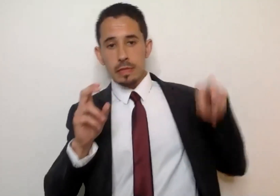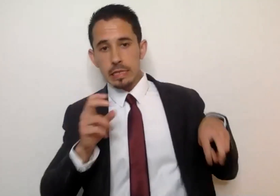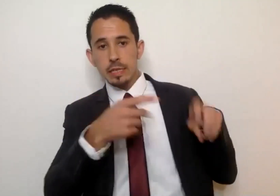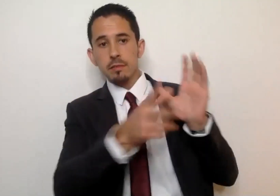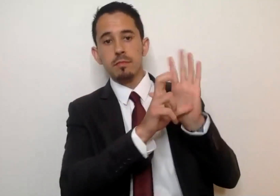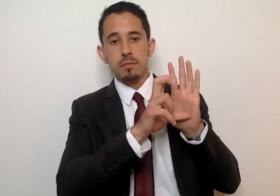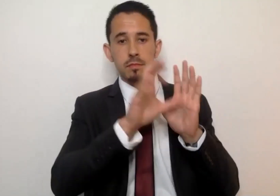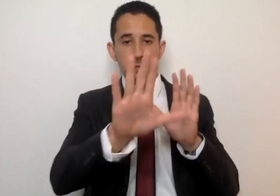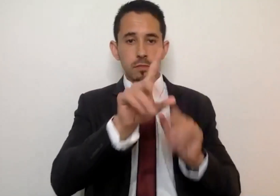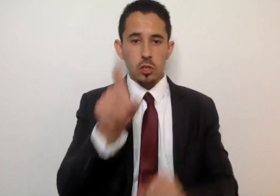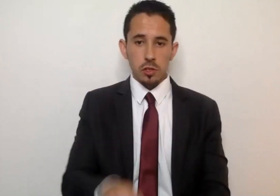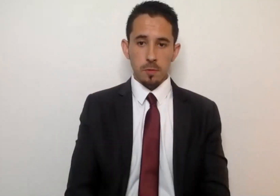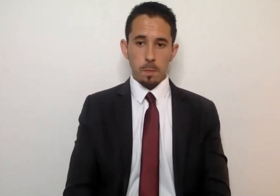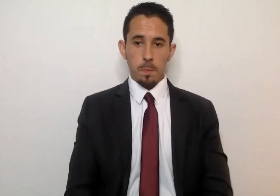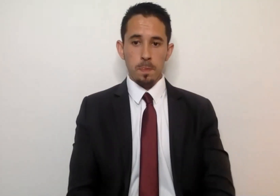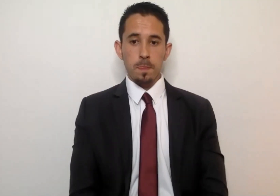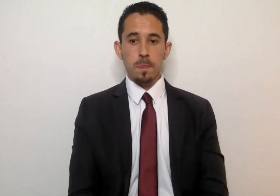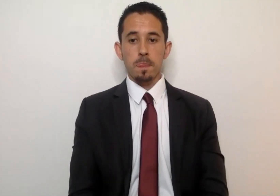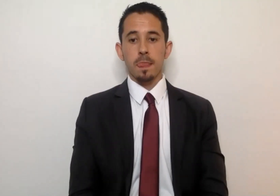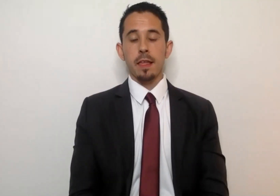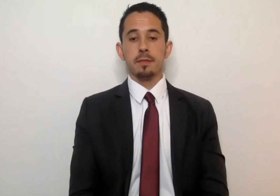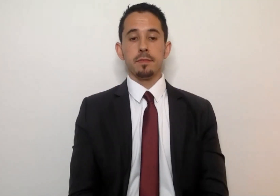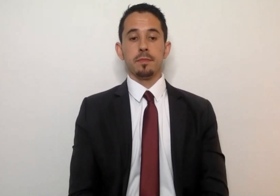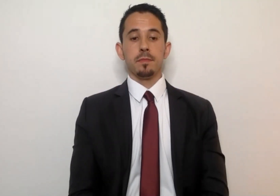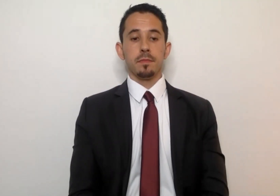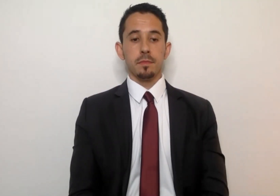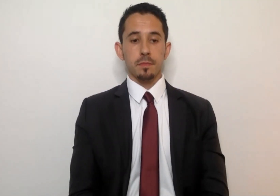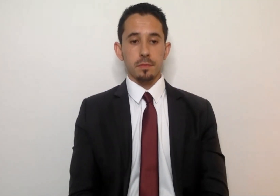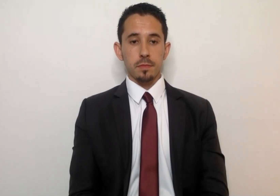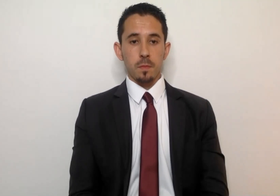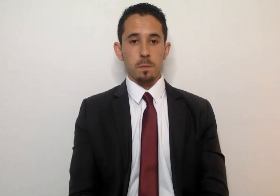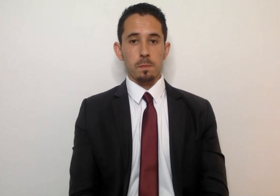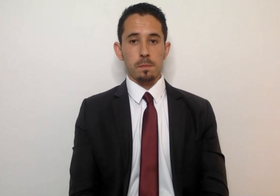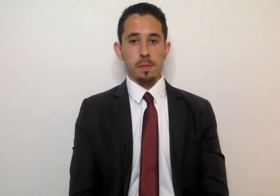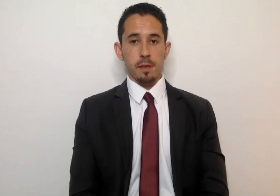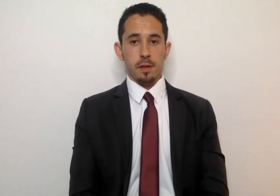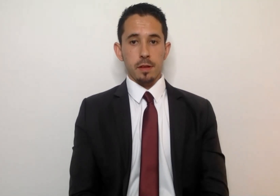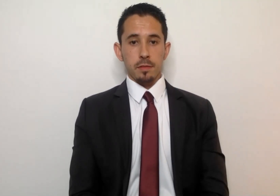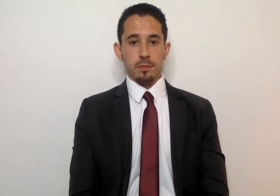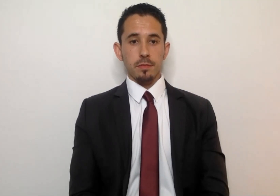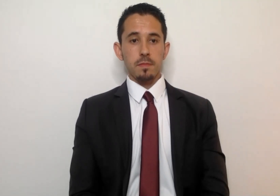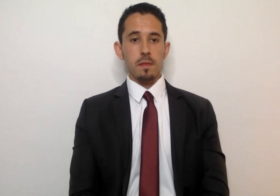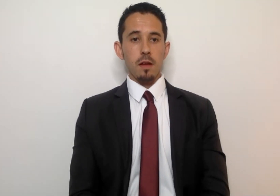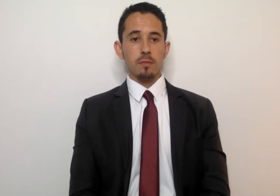So one interpreter is going to sit next to me and she can copy sign the questions for the deaf participants on the call.